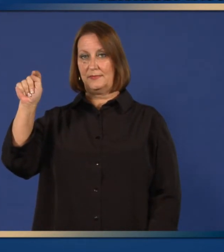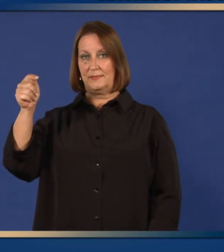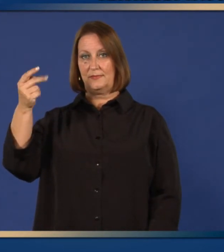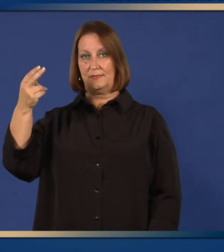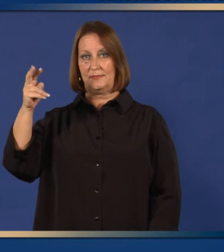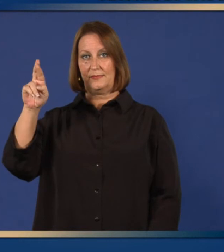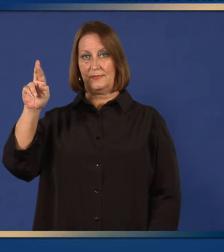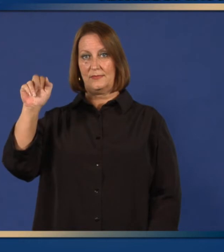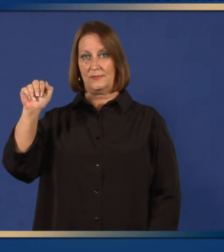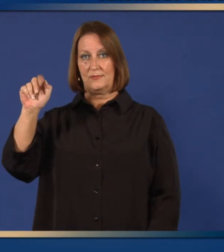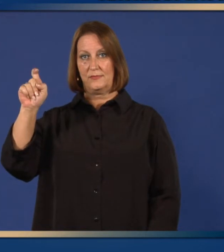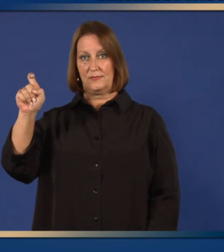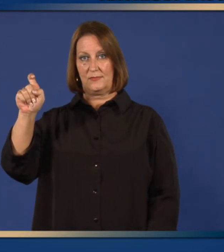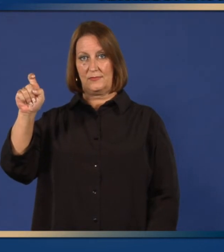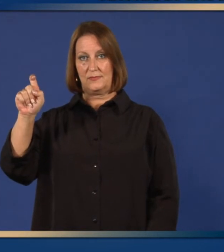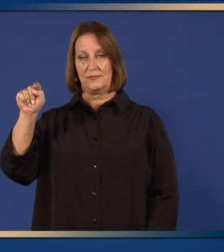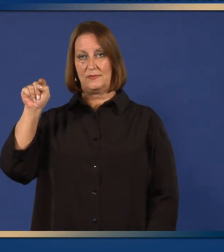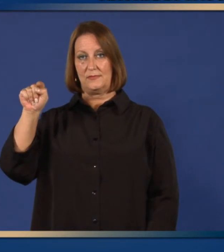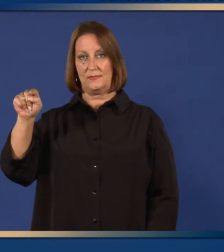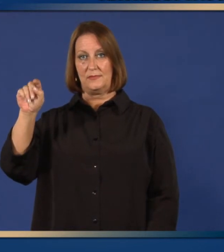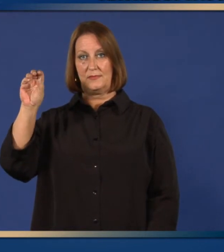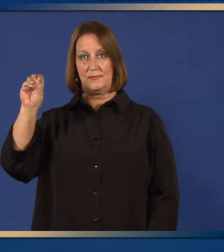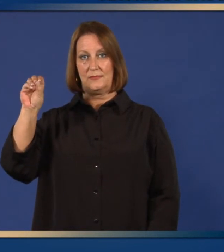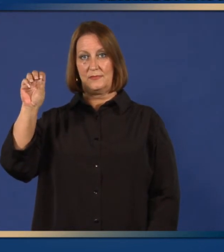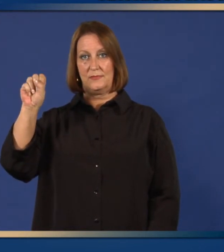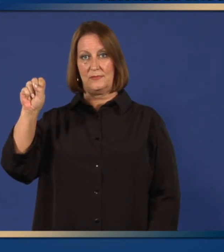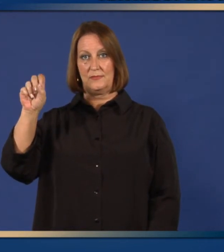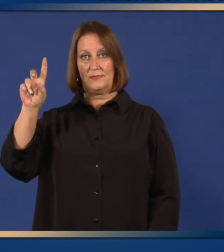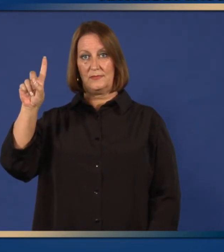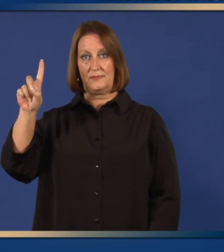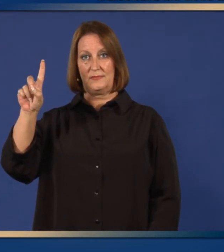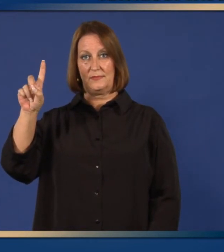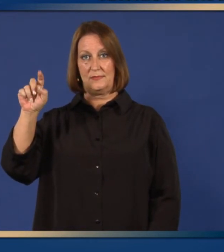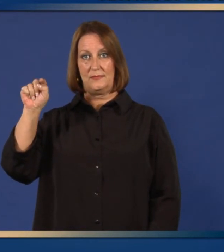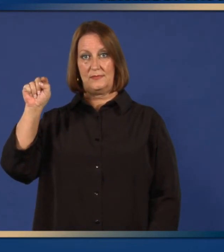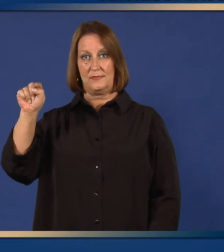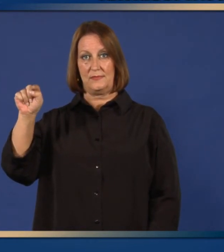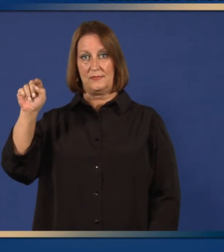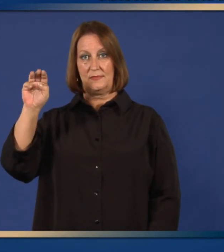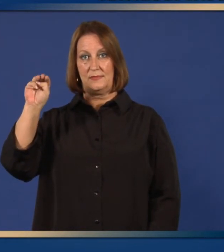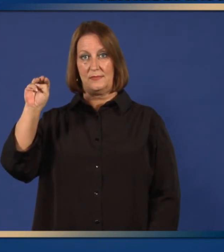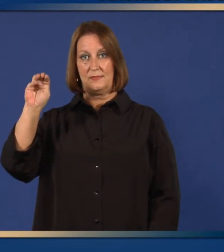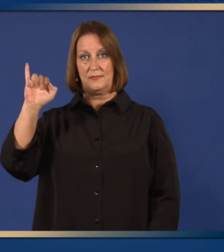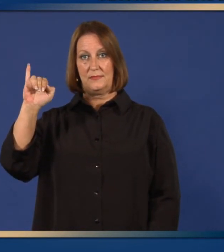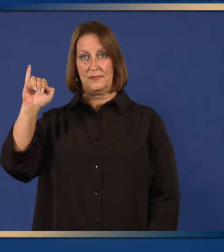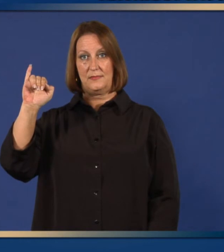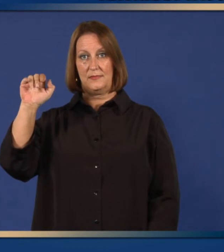www.anthrax.osd.mil.